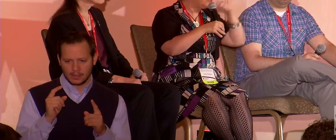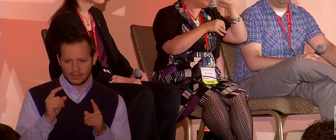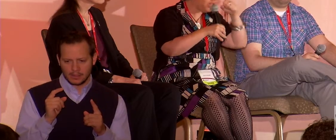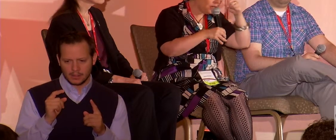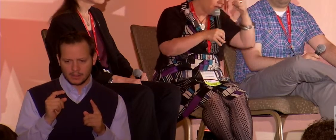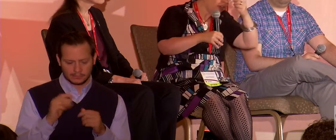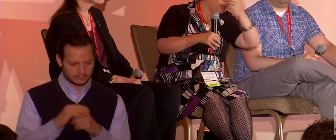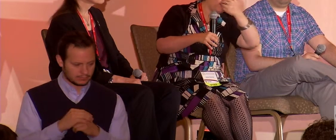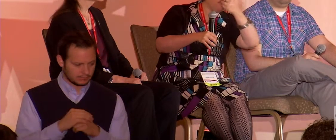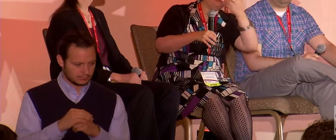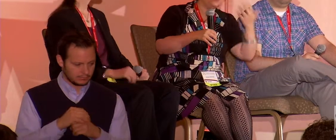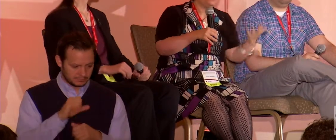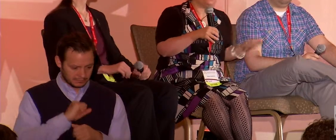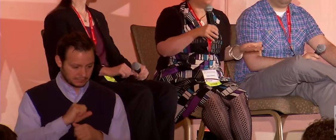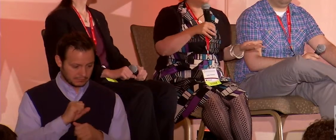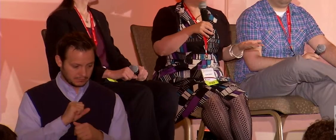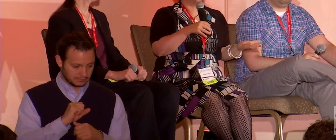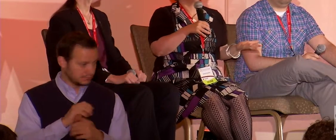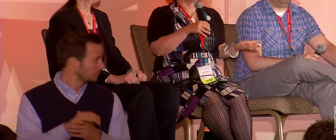HRC,